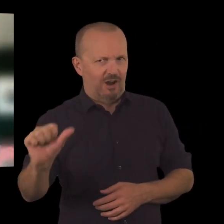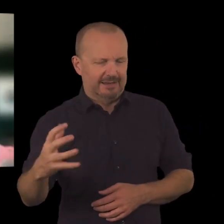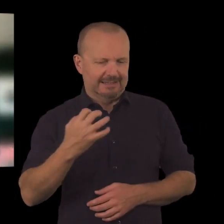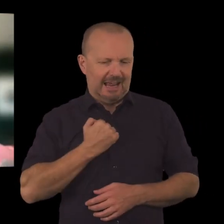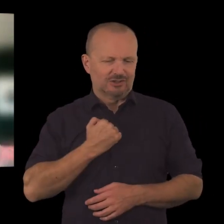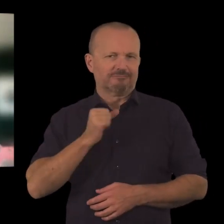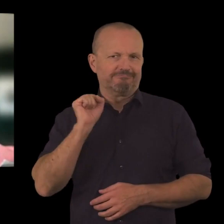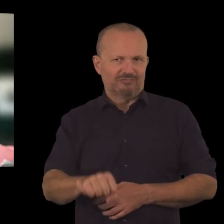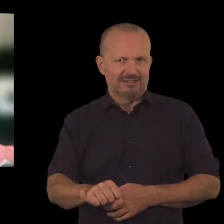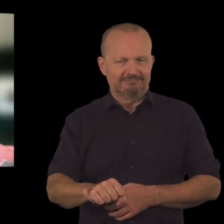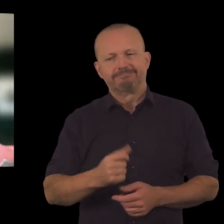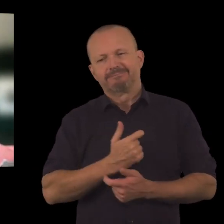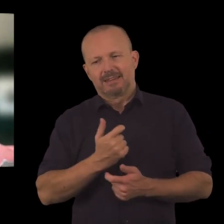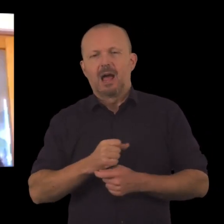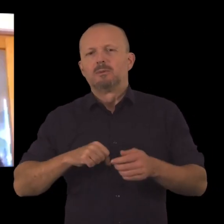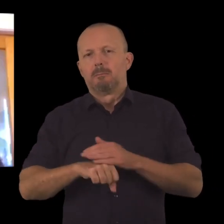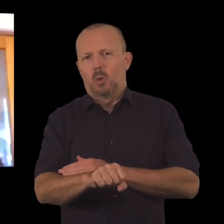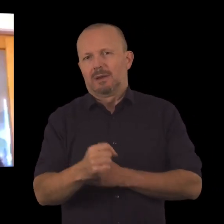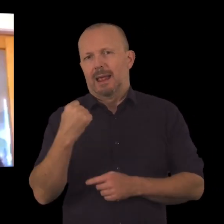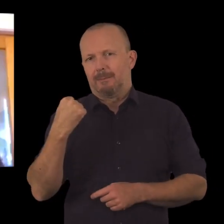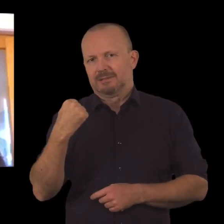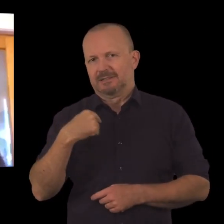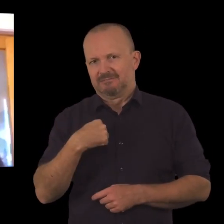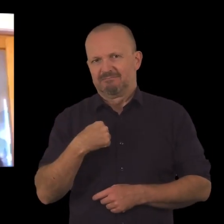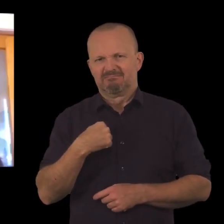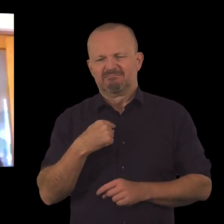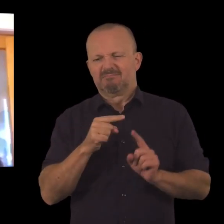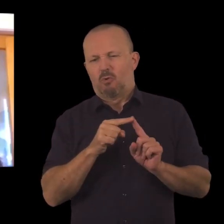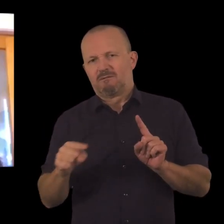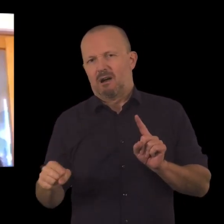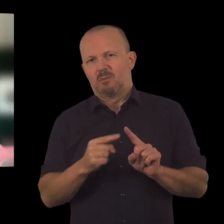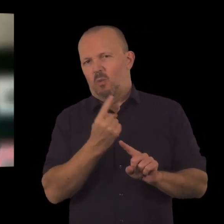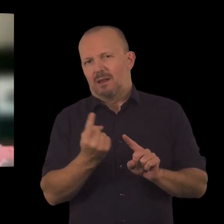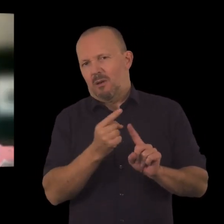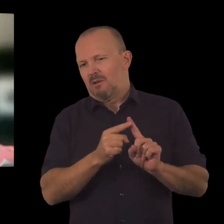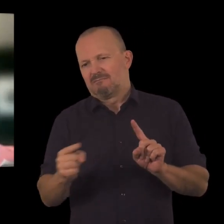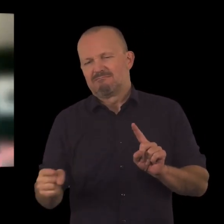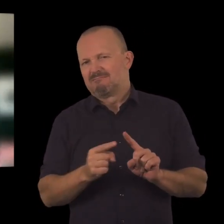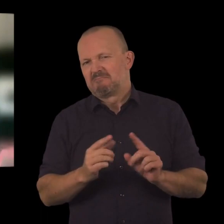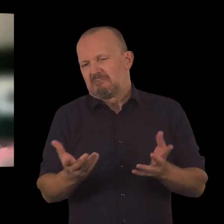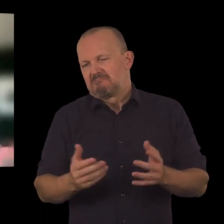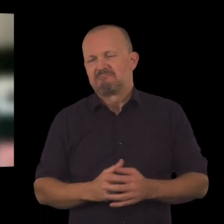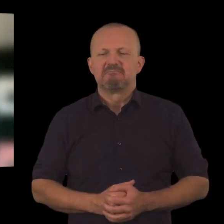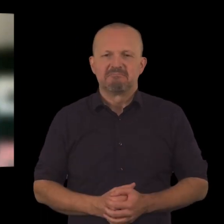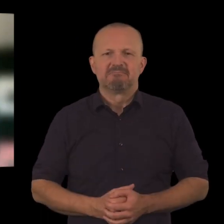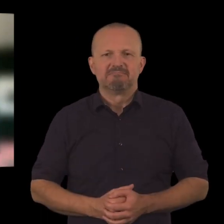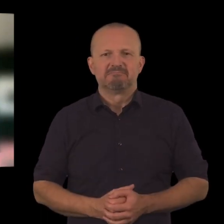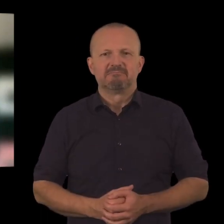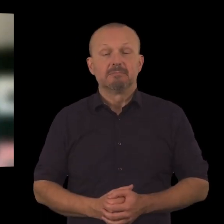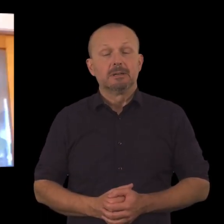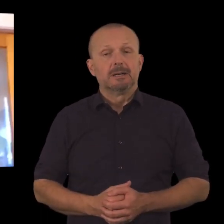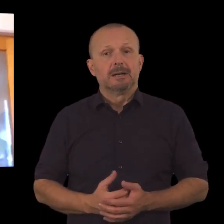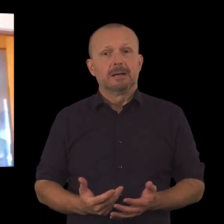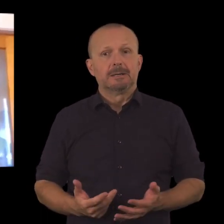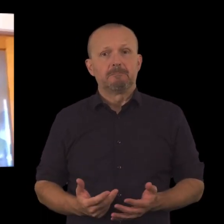when I got on a bus. I'm going to say the lie is you were born in Rotorua. Yeah, perfect. Thank you.